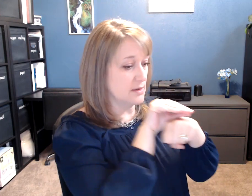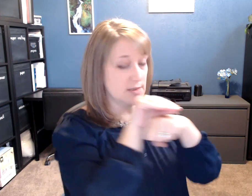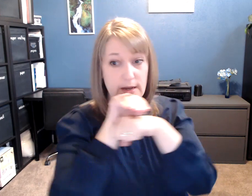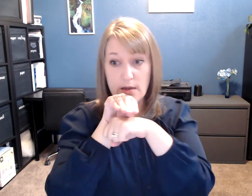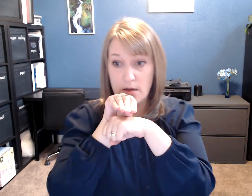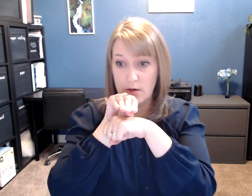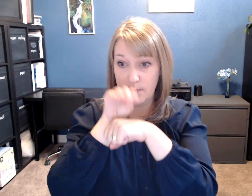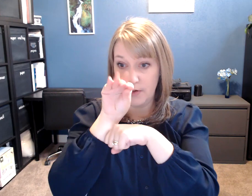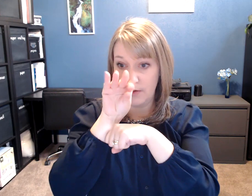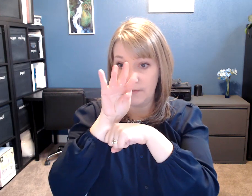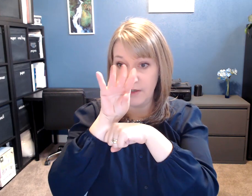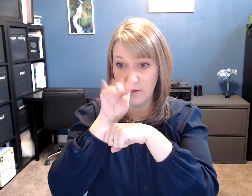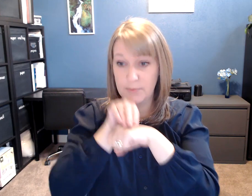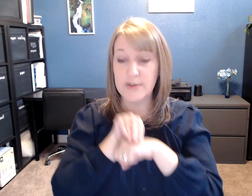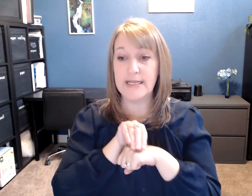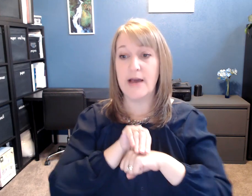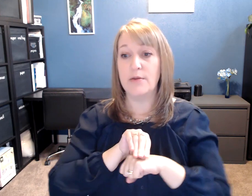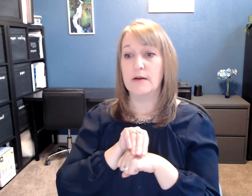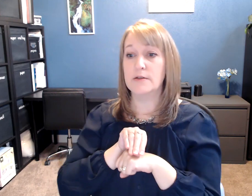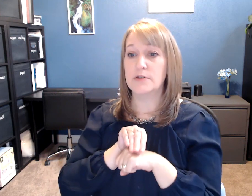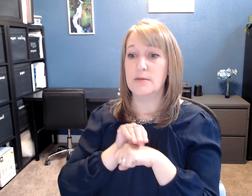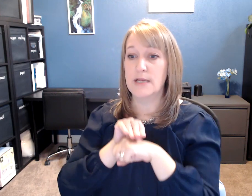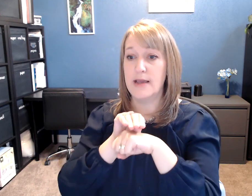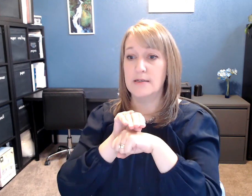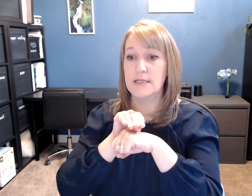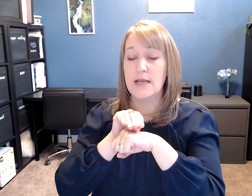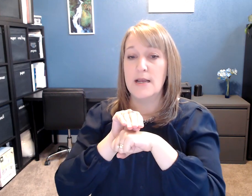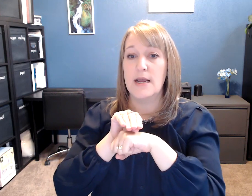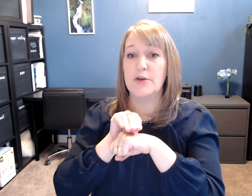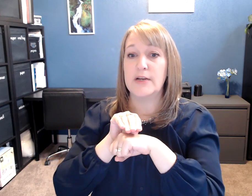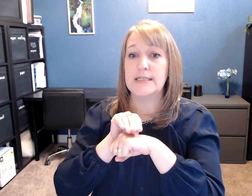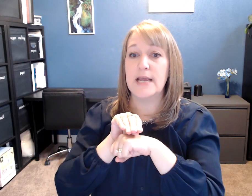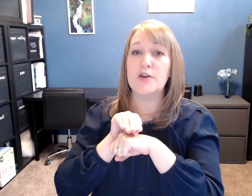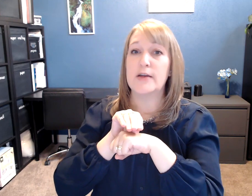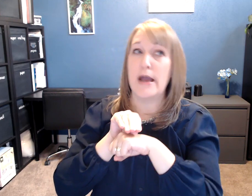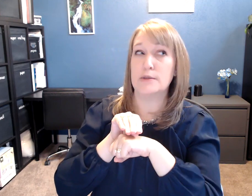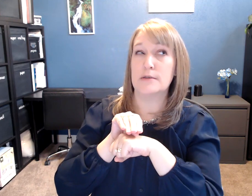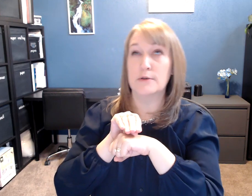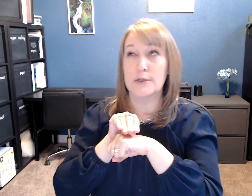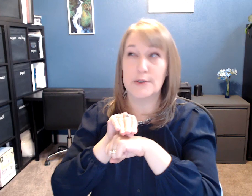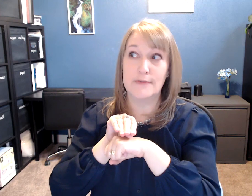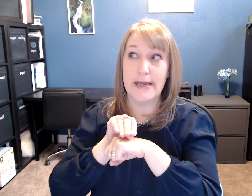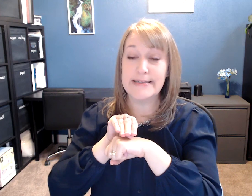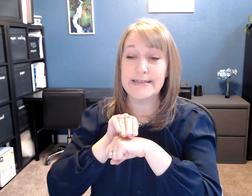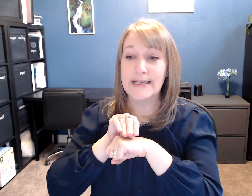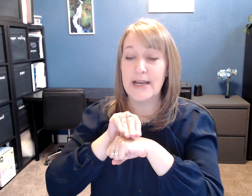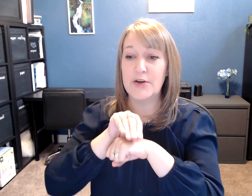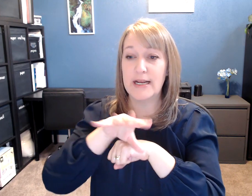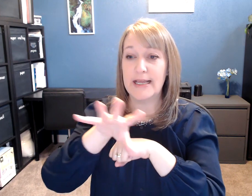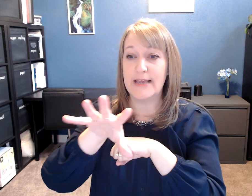this way, your fingers are pointing out there on your dominant hand, and you're going to take your counsel or your advice and you're going to give